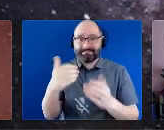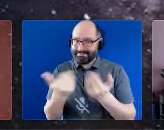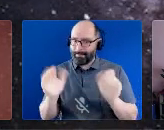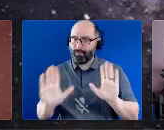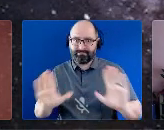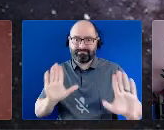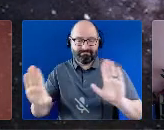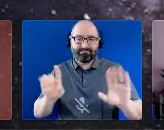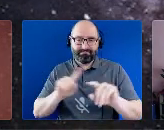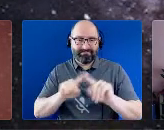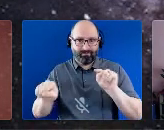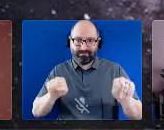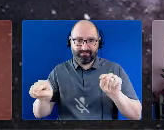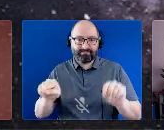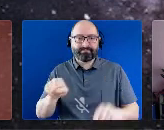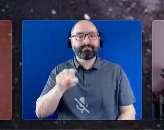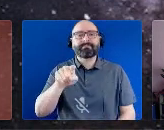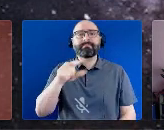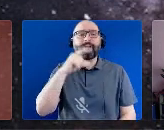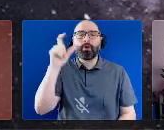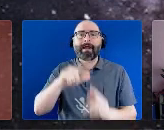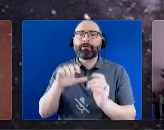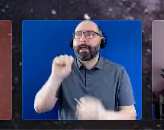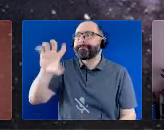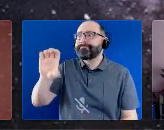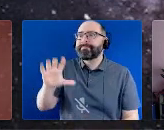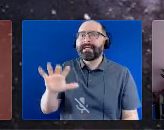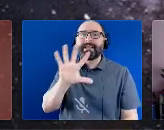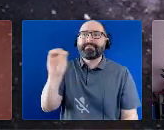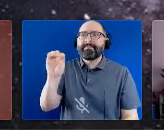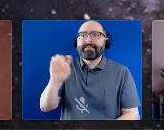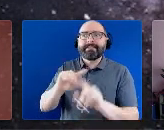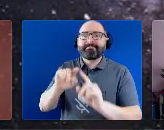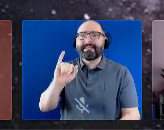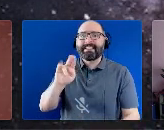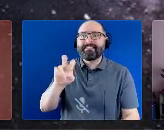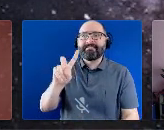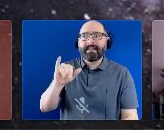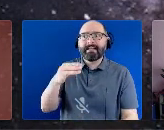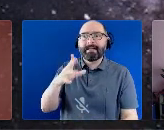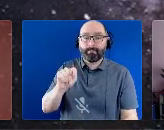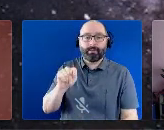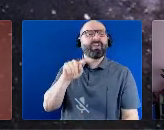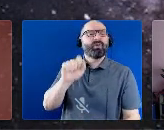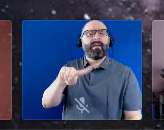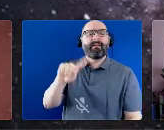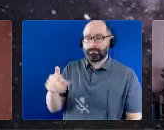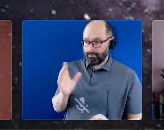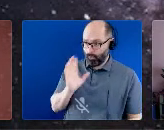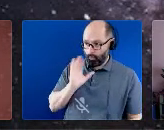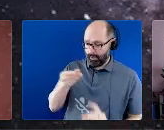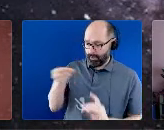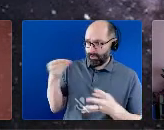you don't have to list 50 invalid pieces of input. Just ask the interviewer, will I be getting invalid input or not?